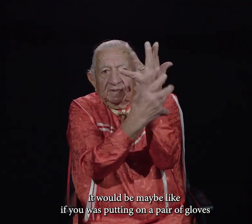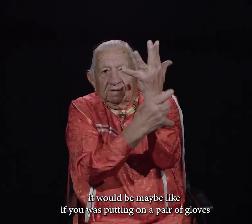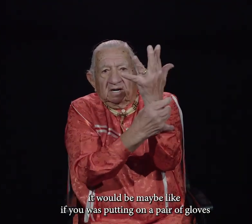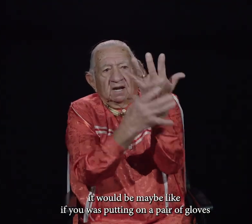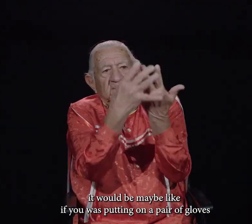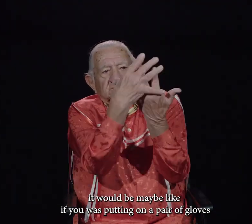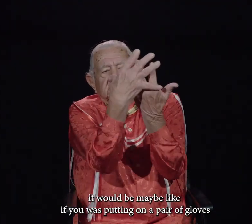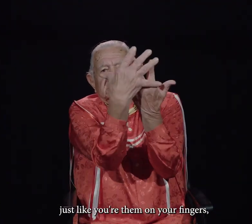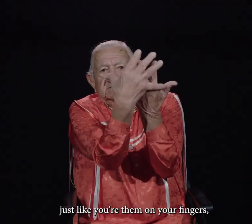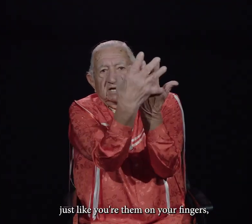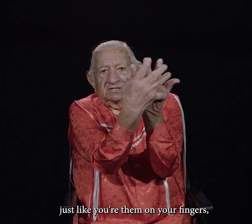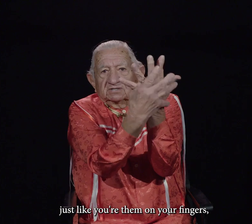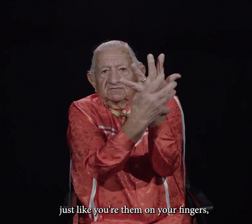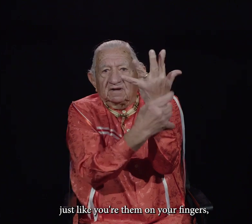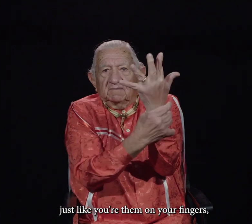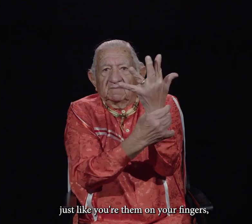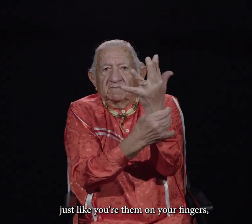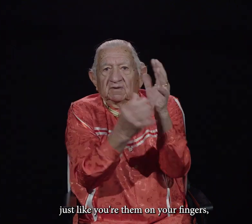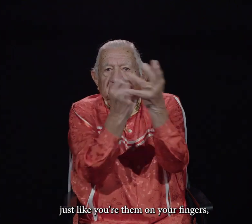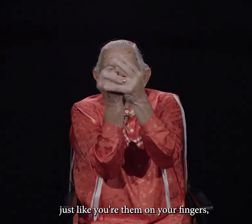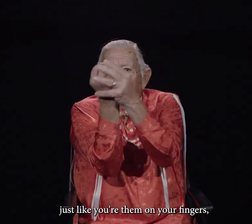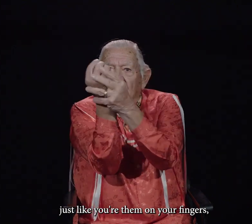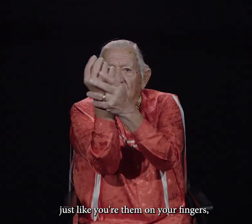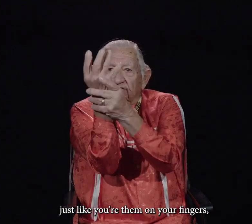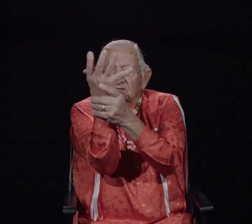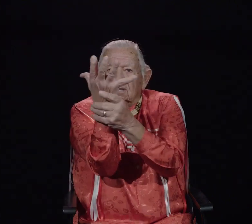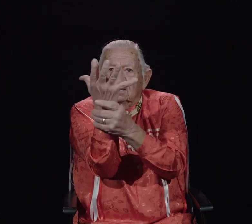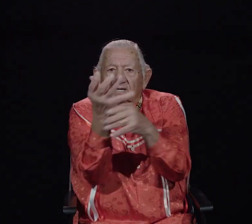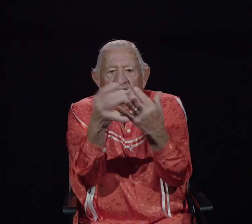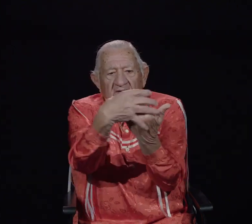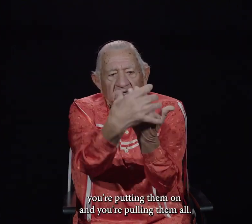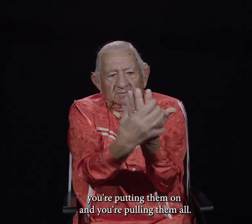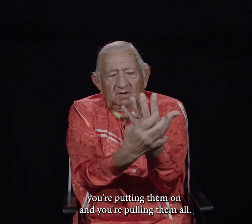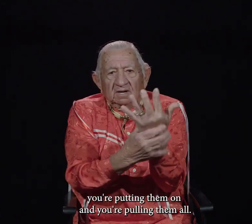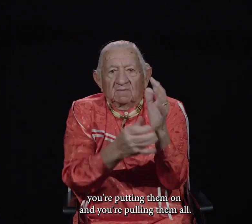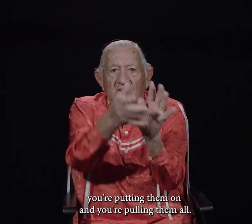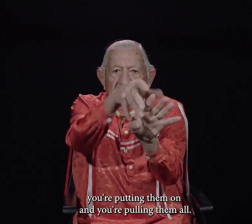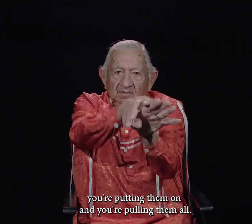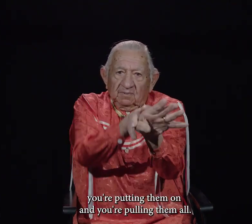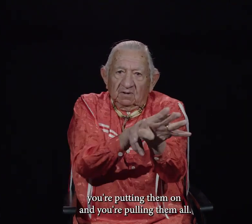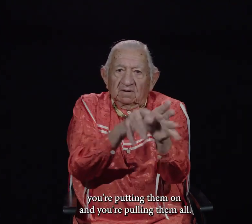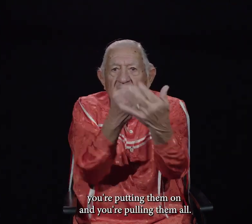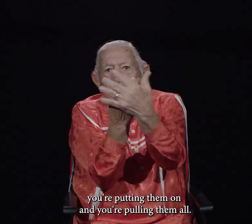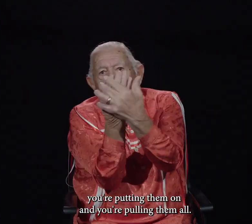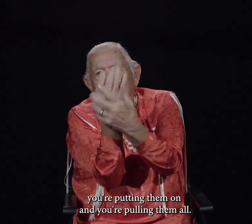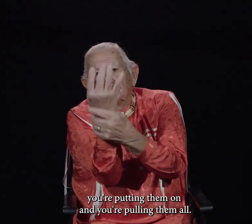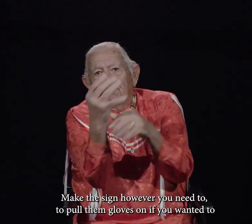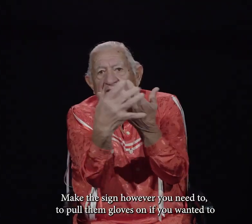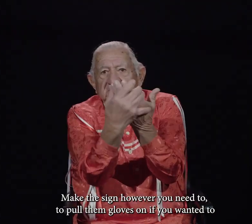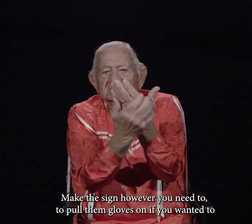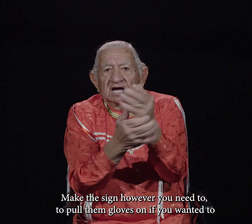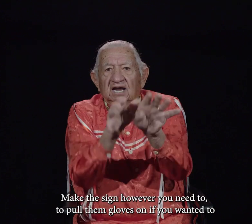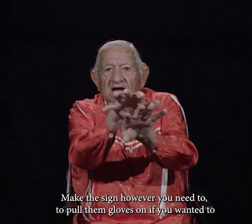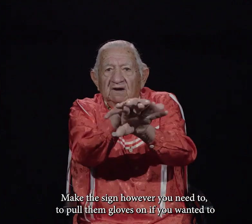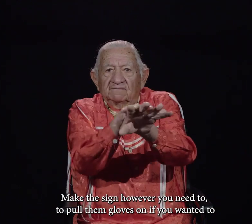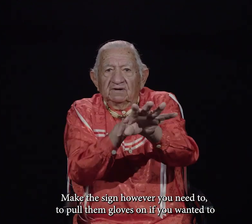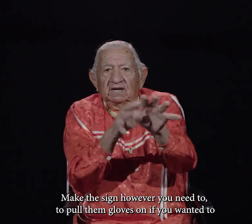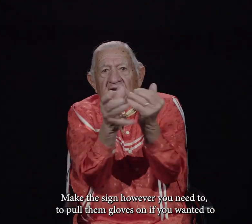pair of gloves, just like you was fitting them on your fingers. You're putting them on, you're pulling them on. Make the sign however you need